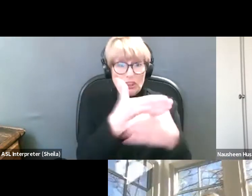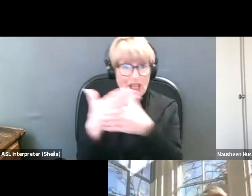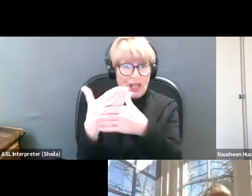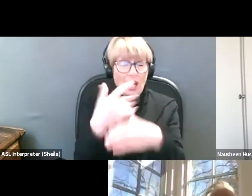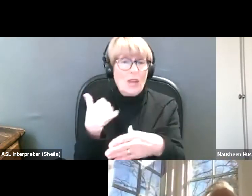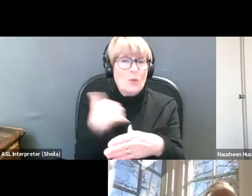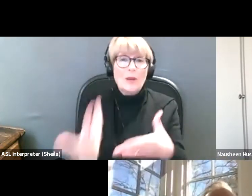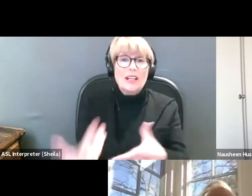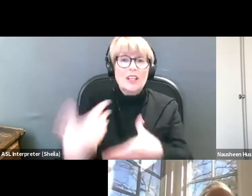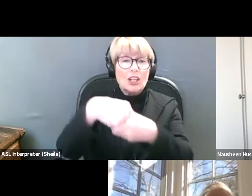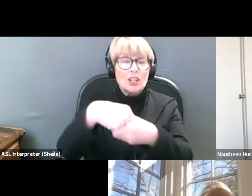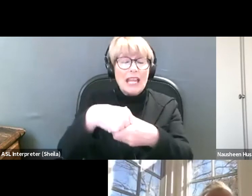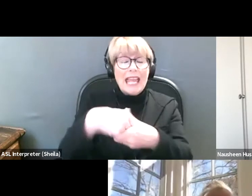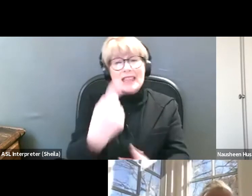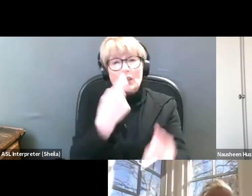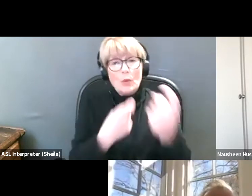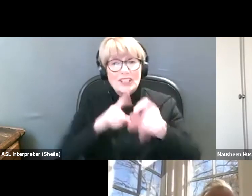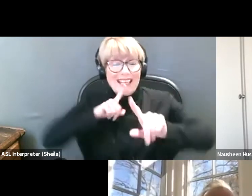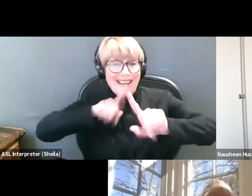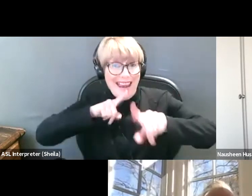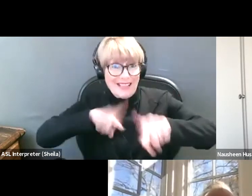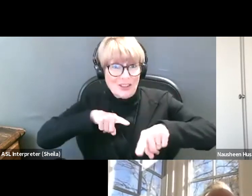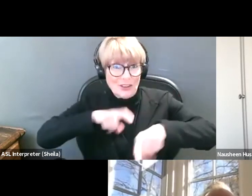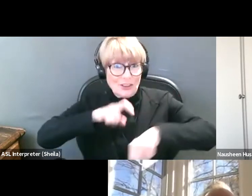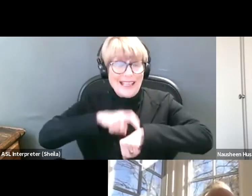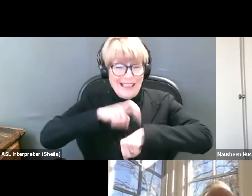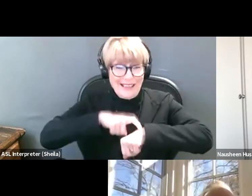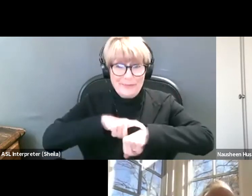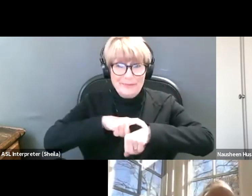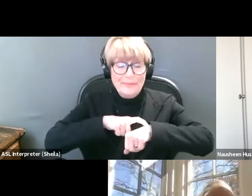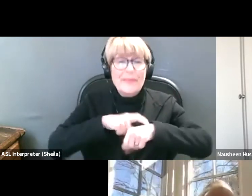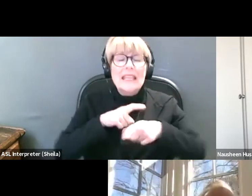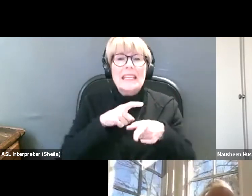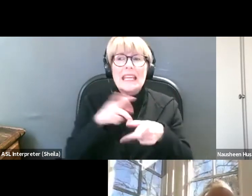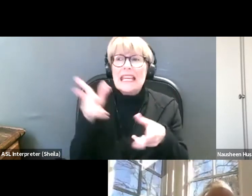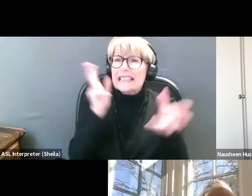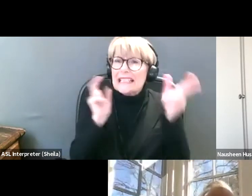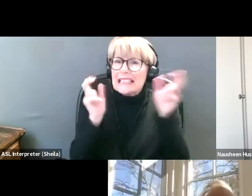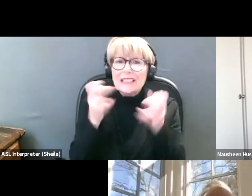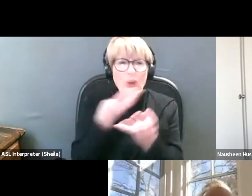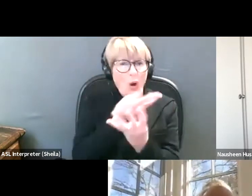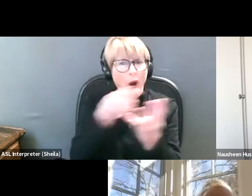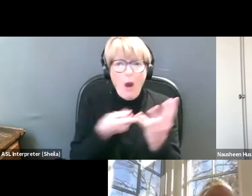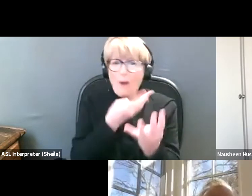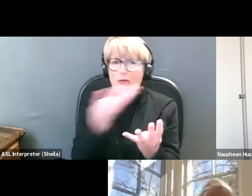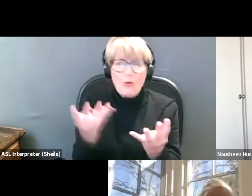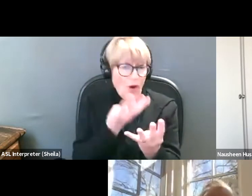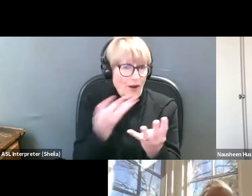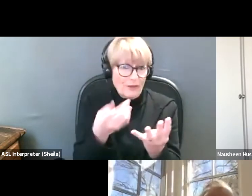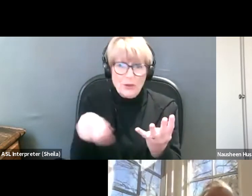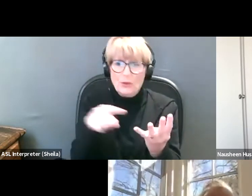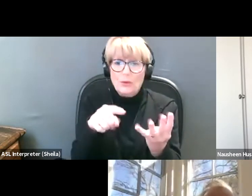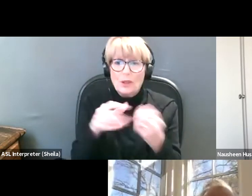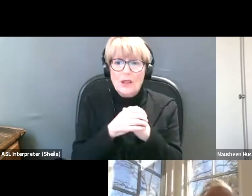in the question and answer period. And in listening to all four of you,